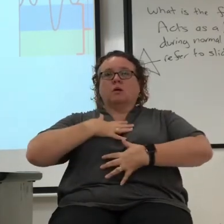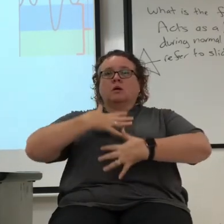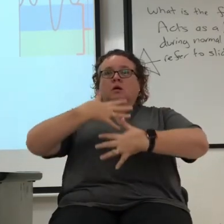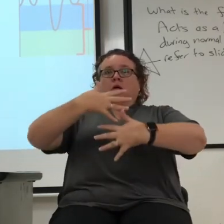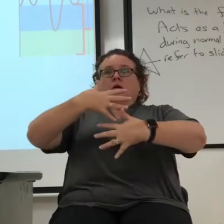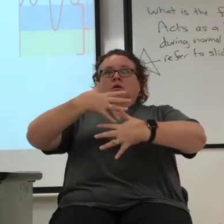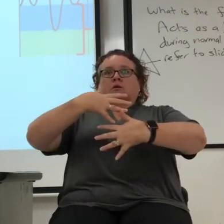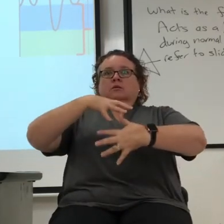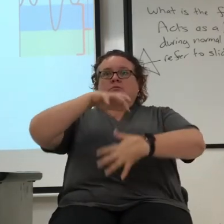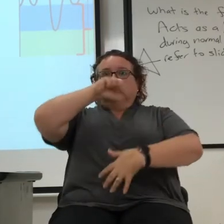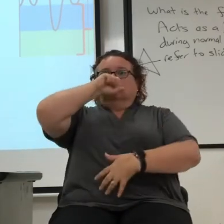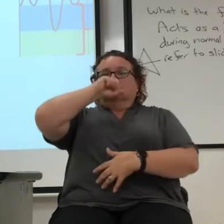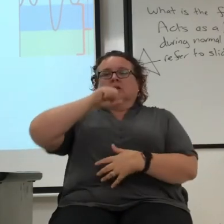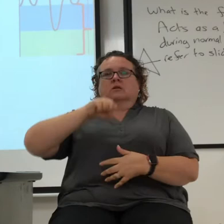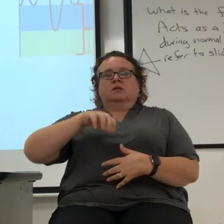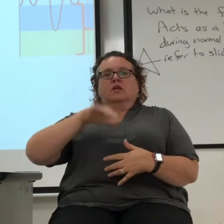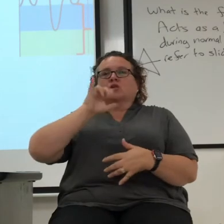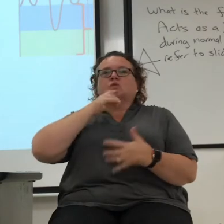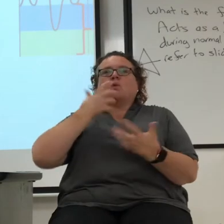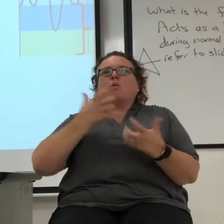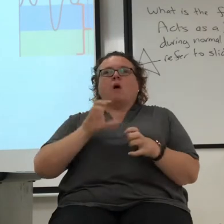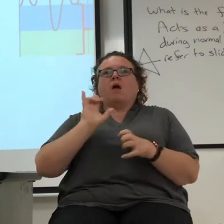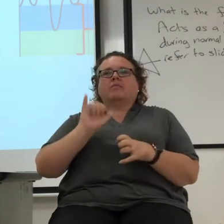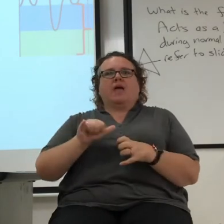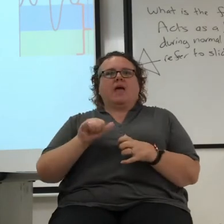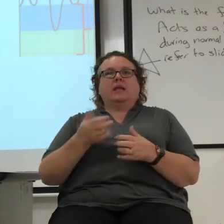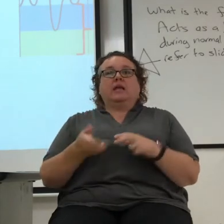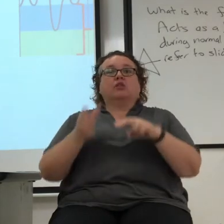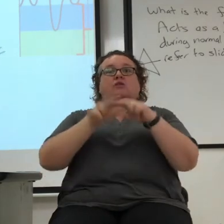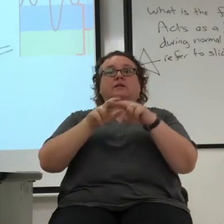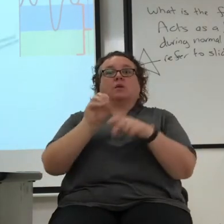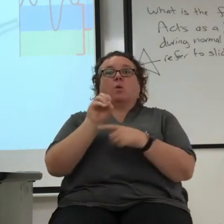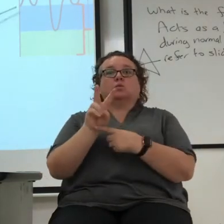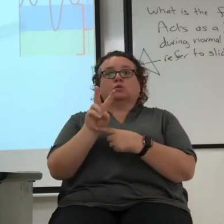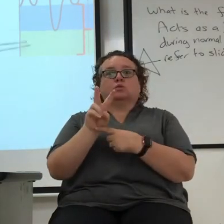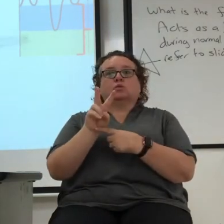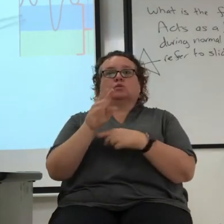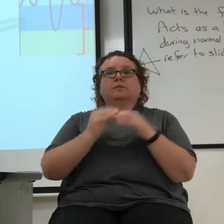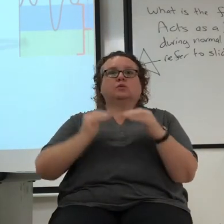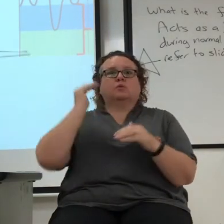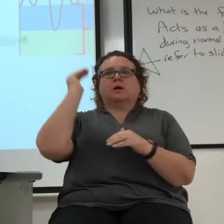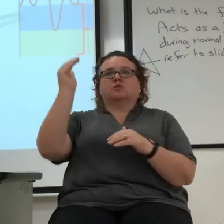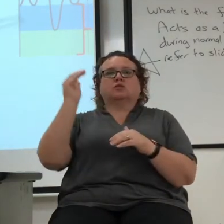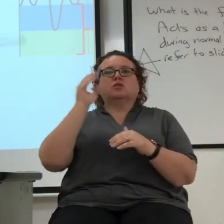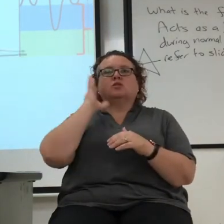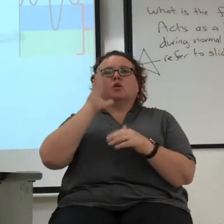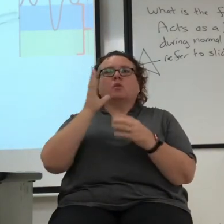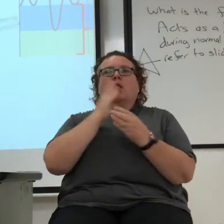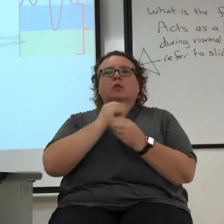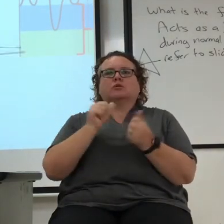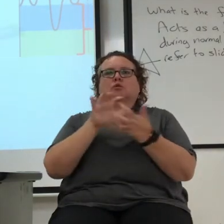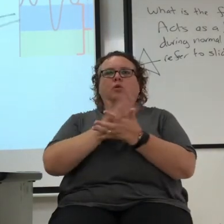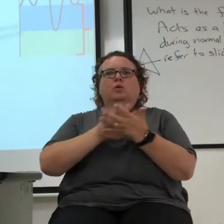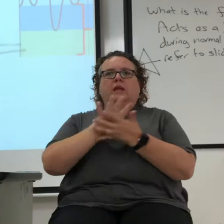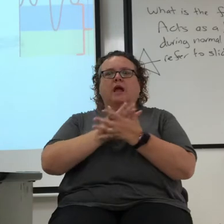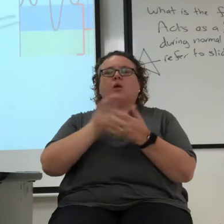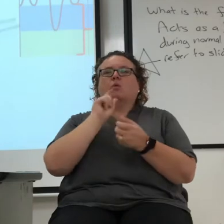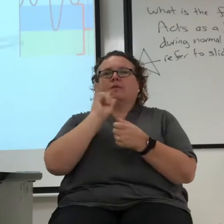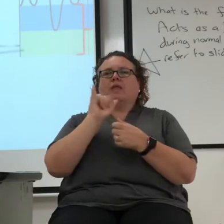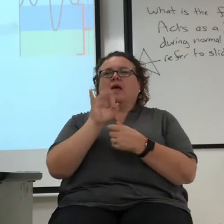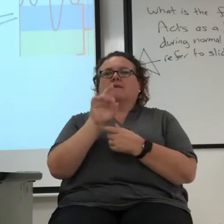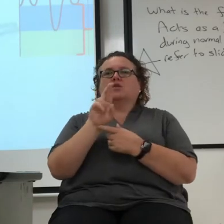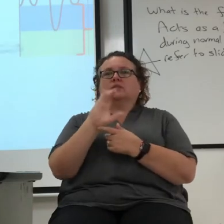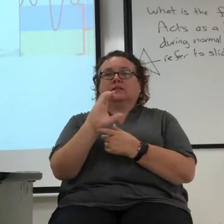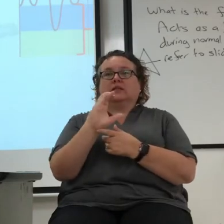air, but you don't want that increase in O2 to be too much, so you're gonna dilute it out in this FRC so that